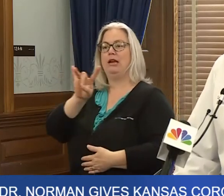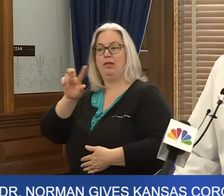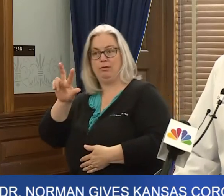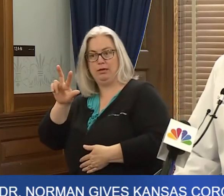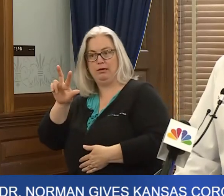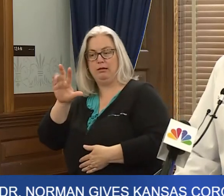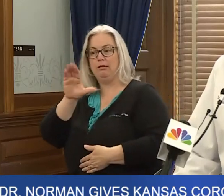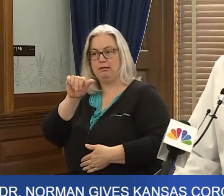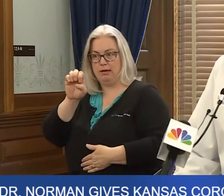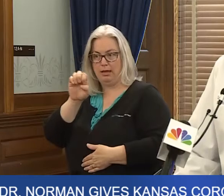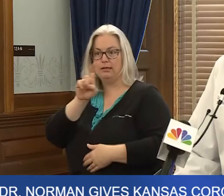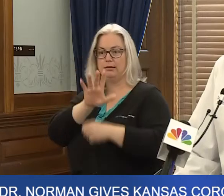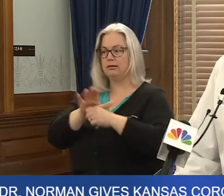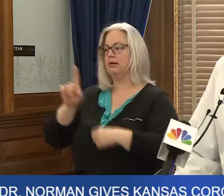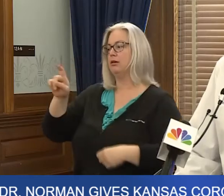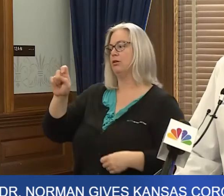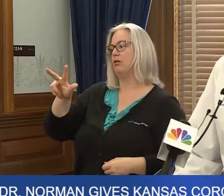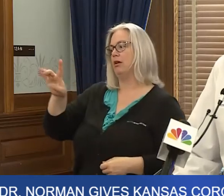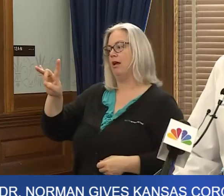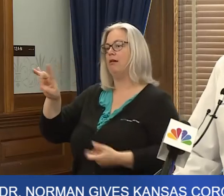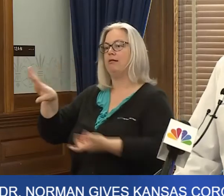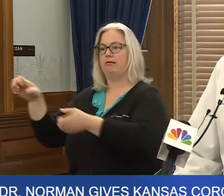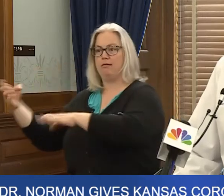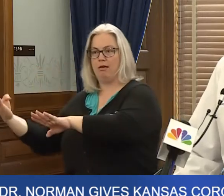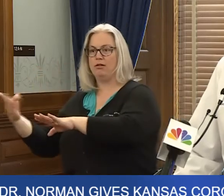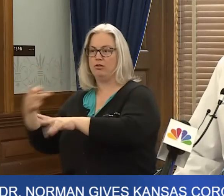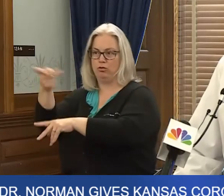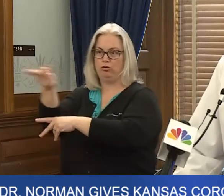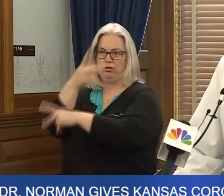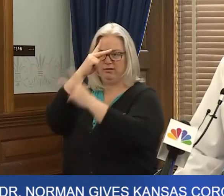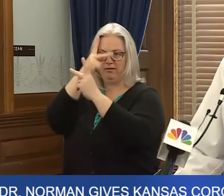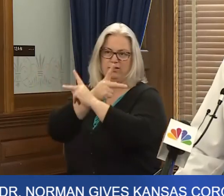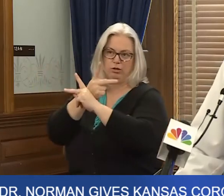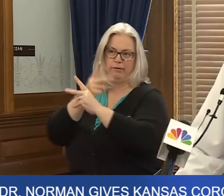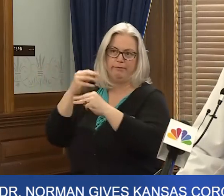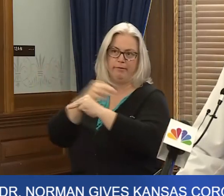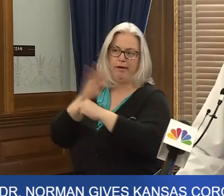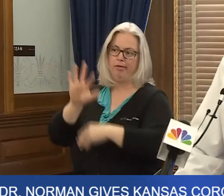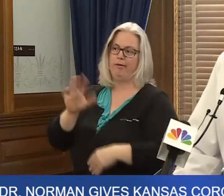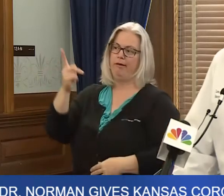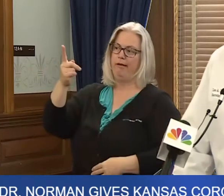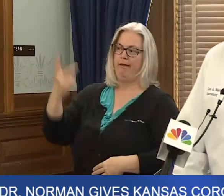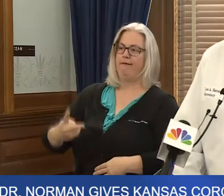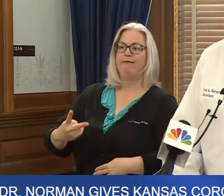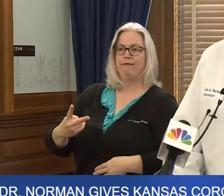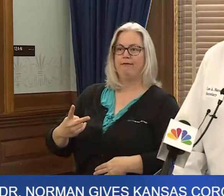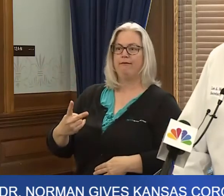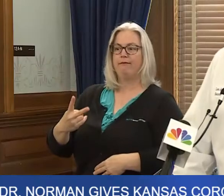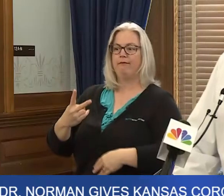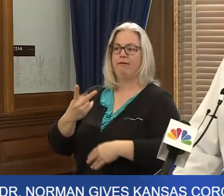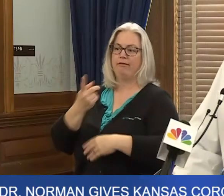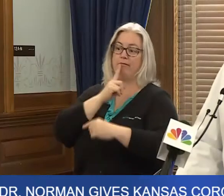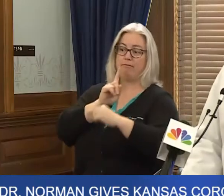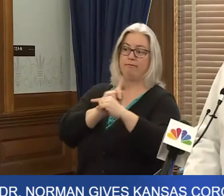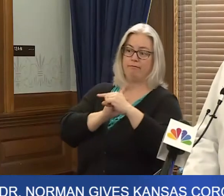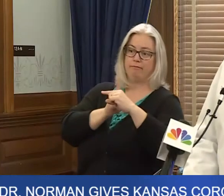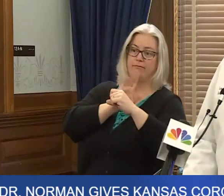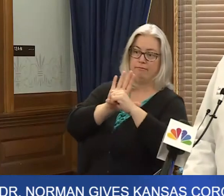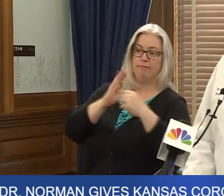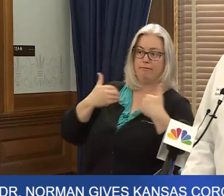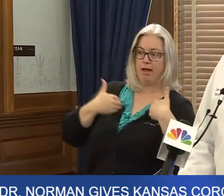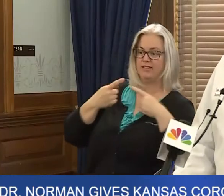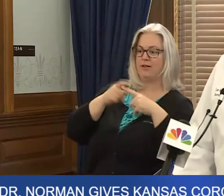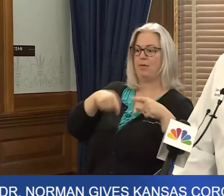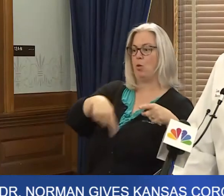4,883 cases and 138 deaths. So if you do the math on that, it's approximately half of the positive cases have come out of these